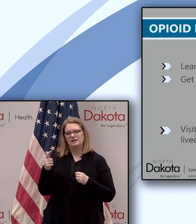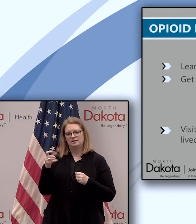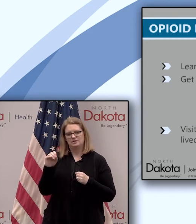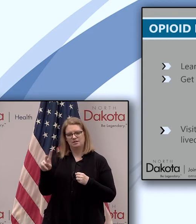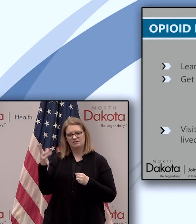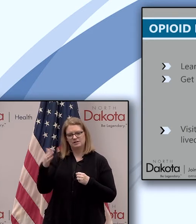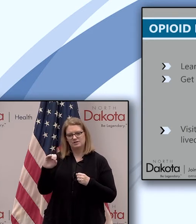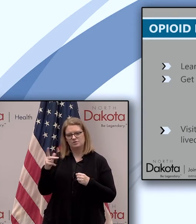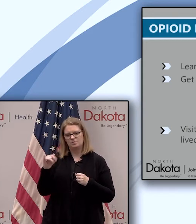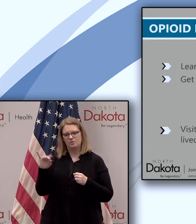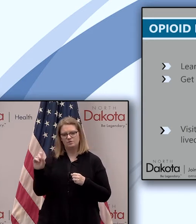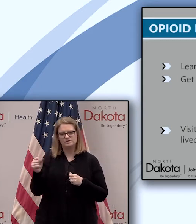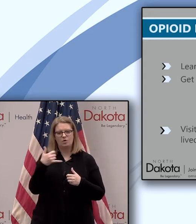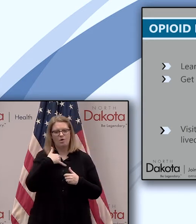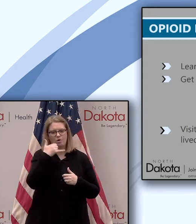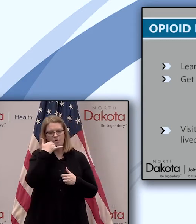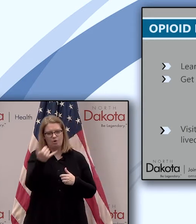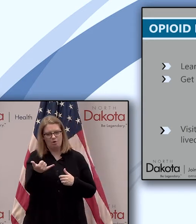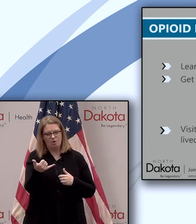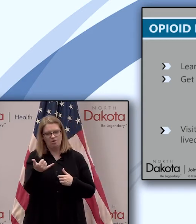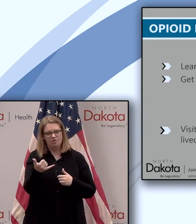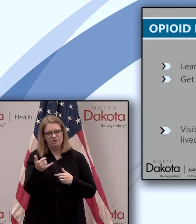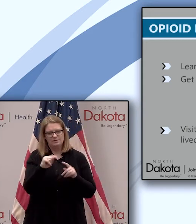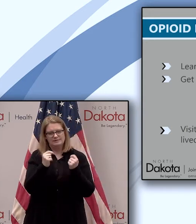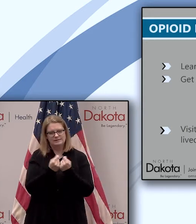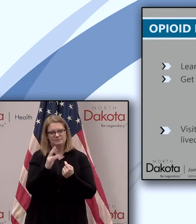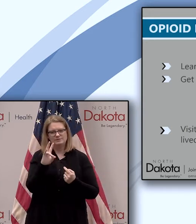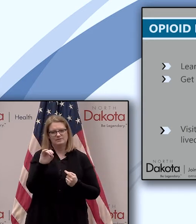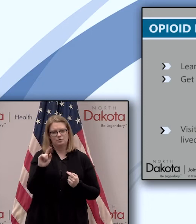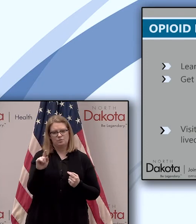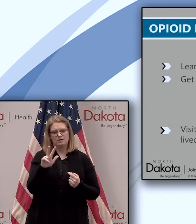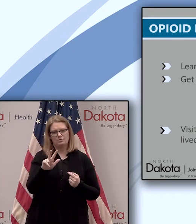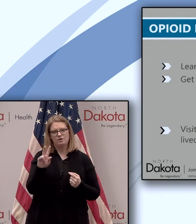behavioralhealth.nd.gov/opioids or call the behavioral health team member at